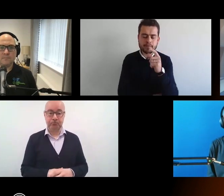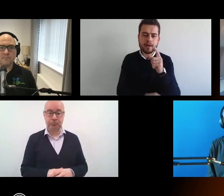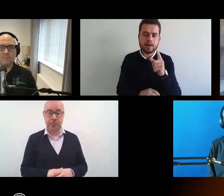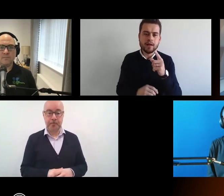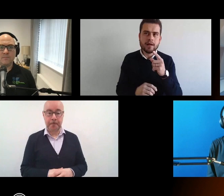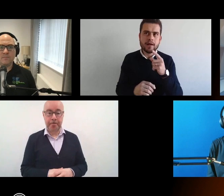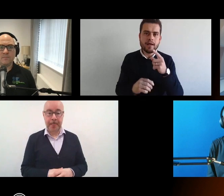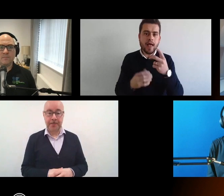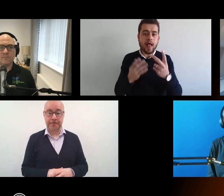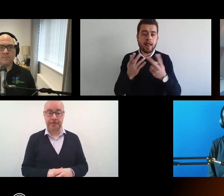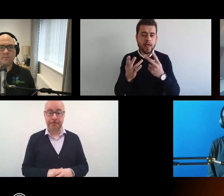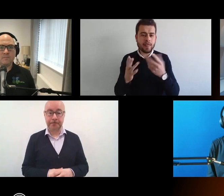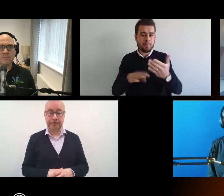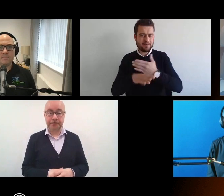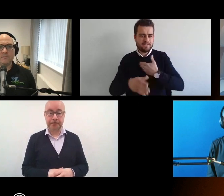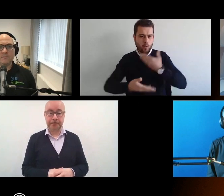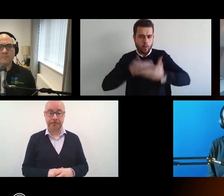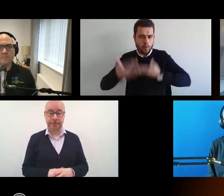Yeah.